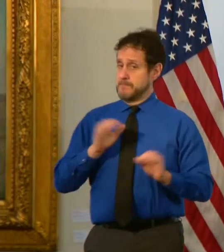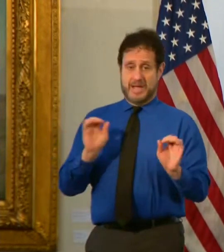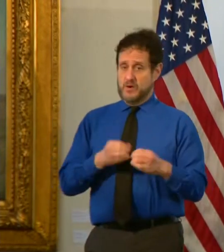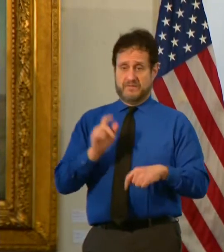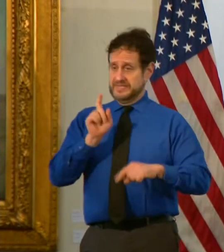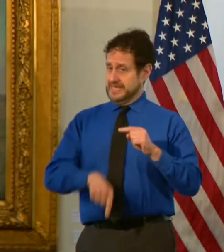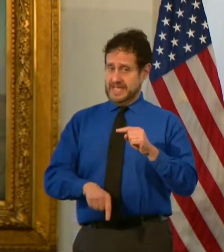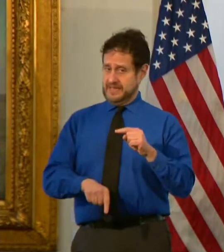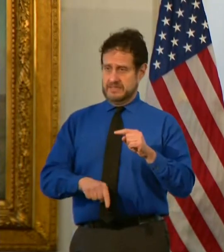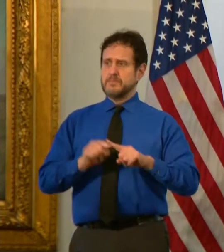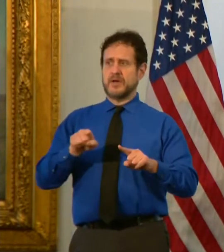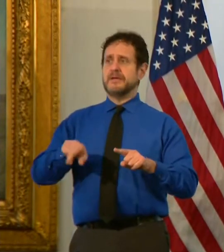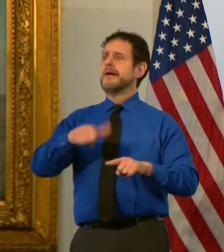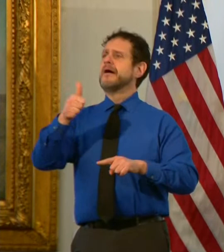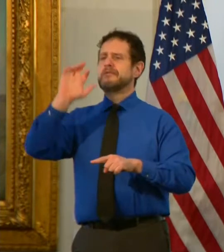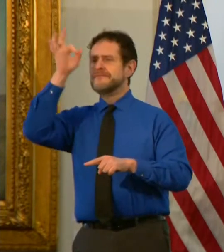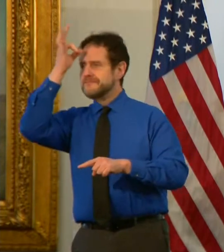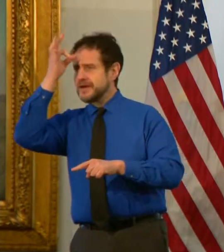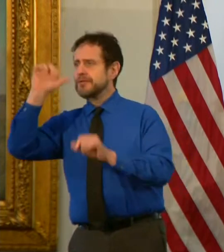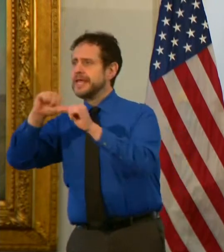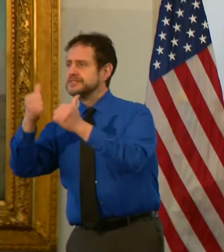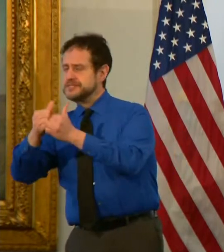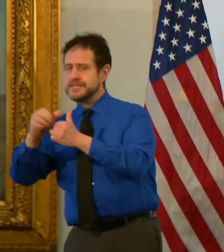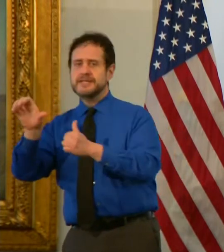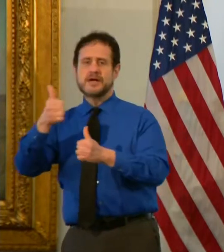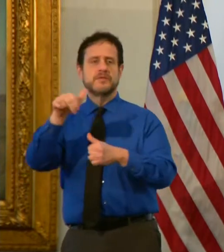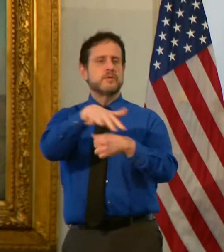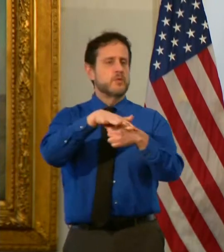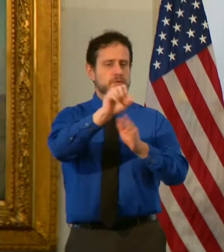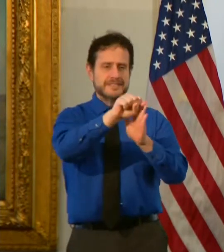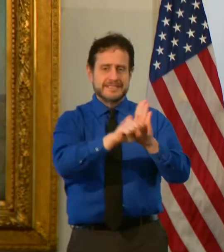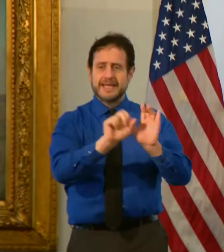on those who do have that ability to do their jobs.